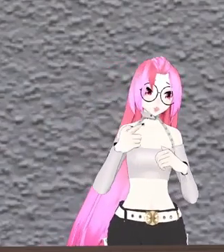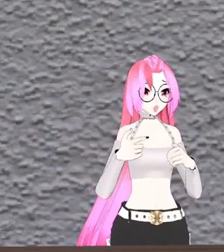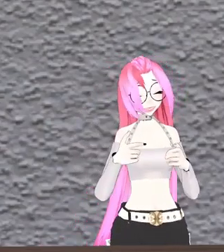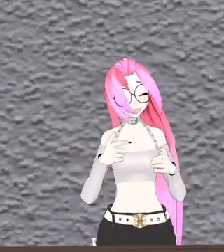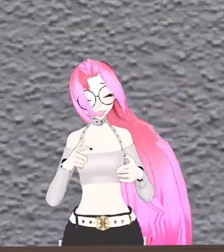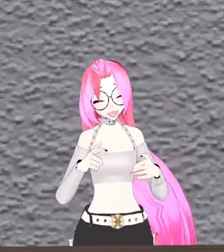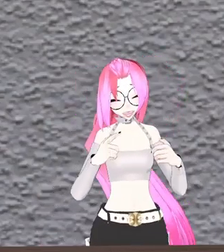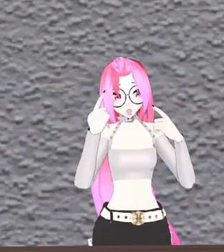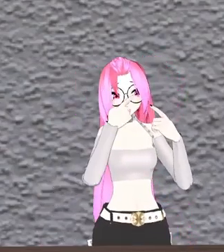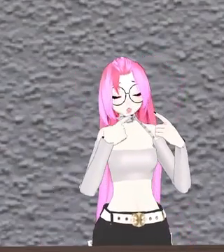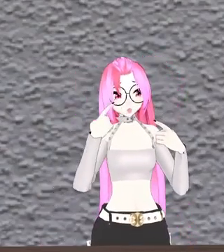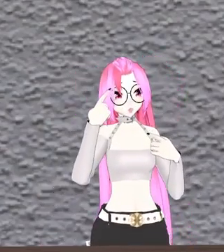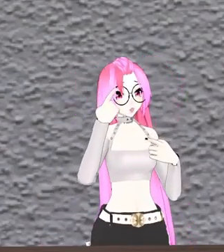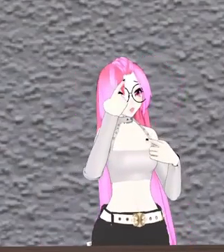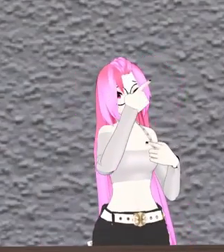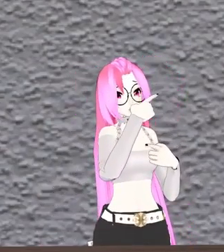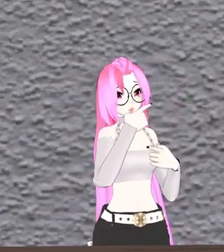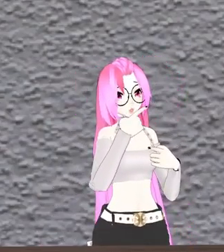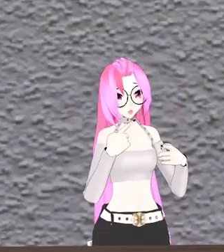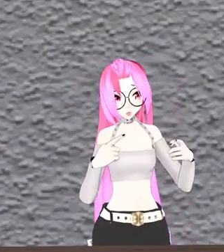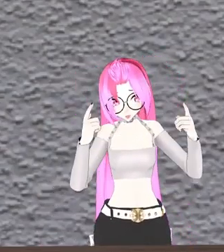I would have changed it to taco if it wasn't already taco.